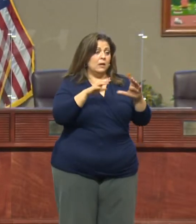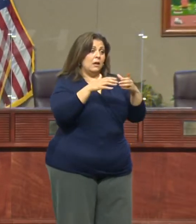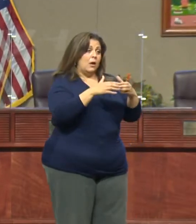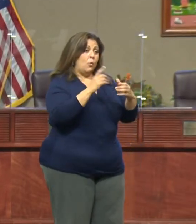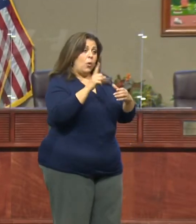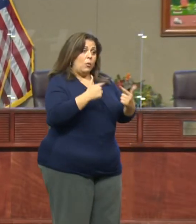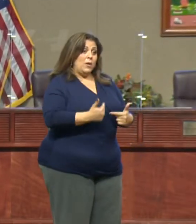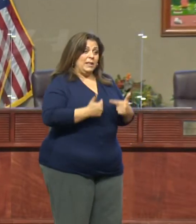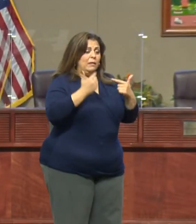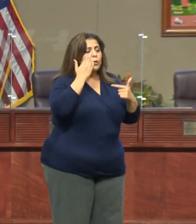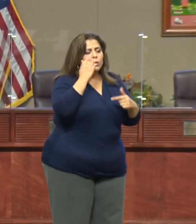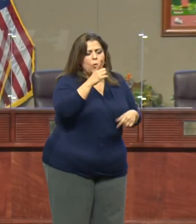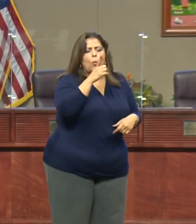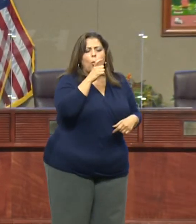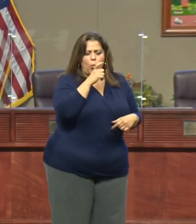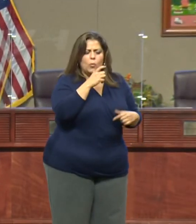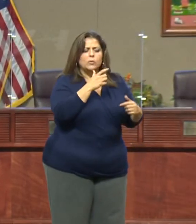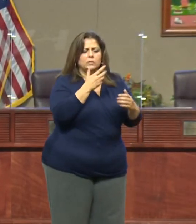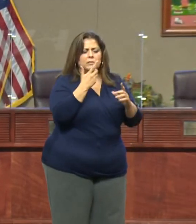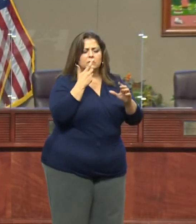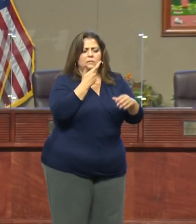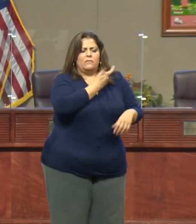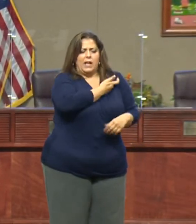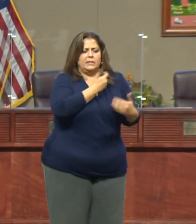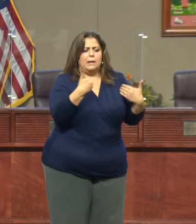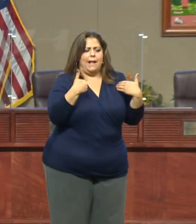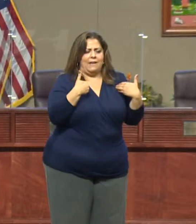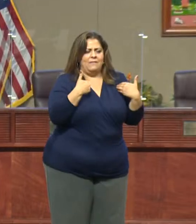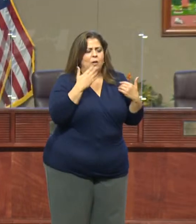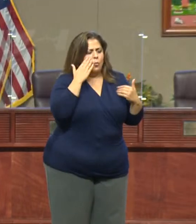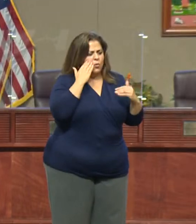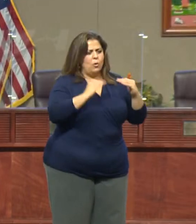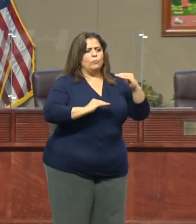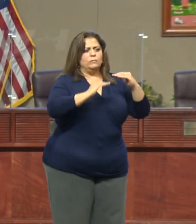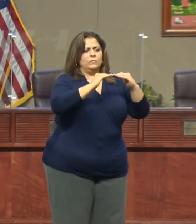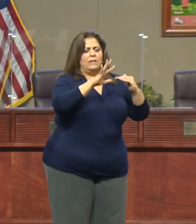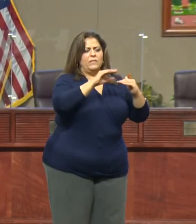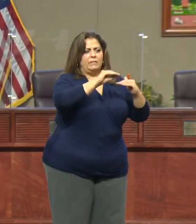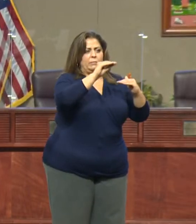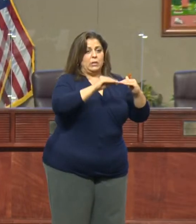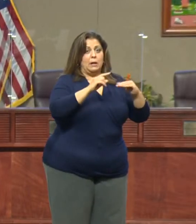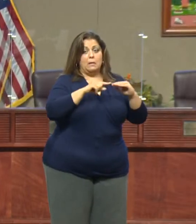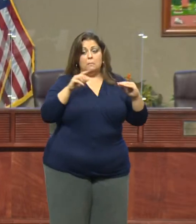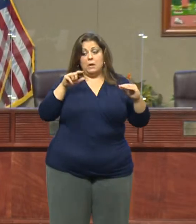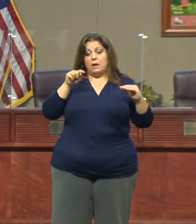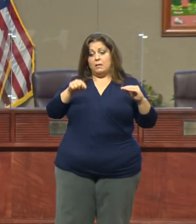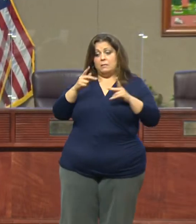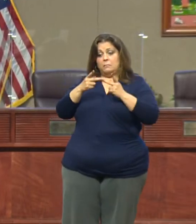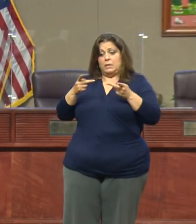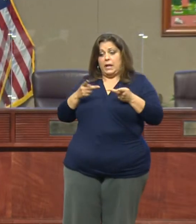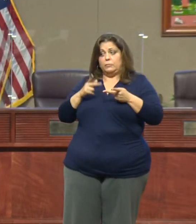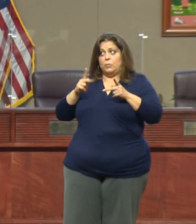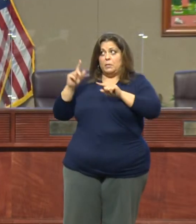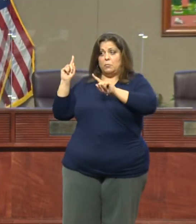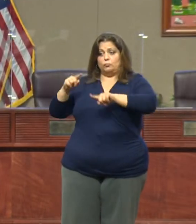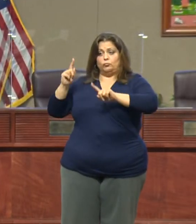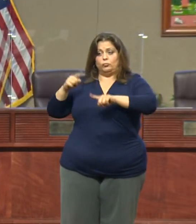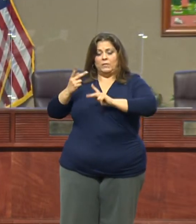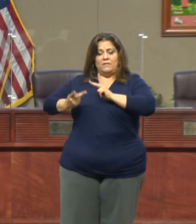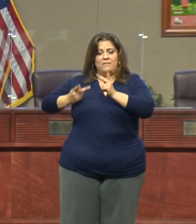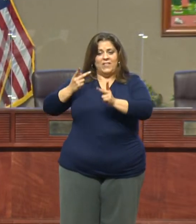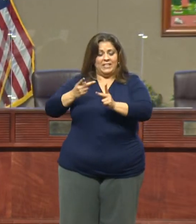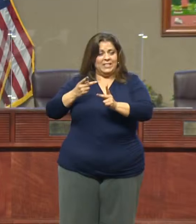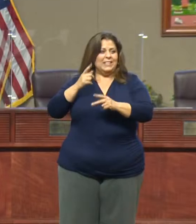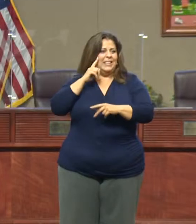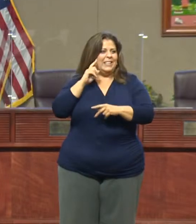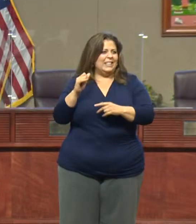We know that we have achieved 50%. And the one that people visit, the parks, which is a congregating setting that